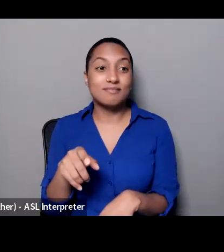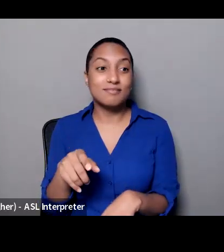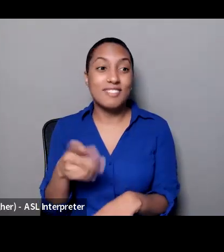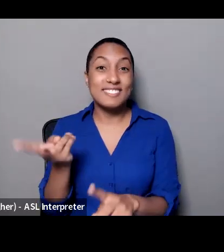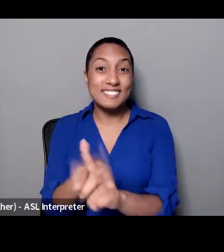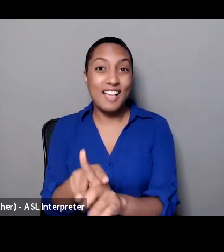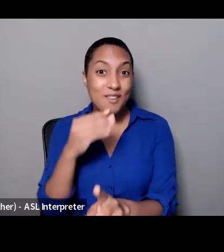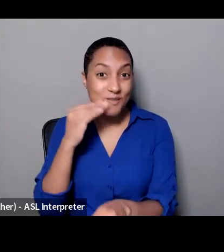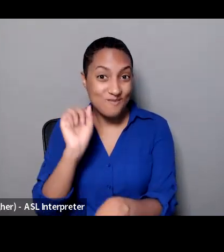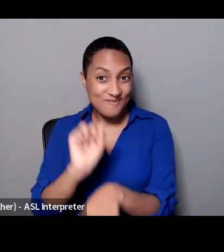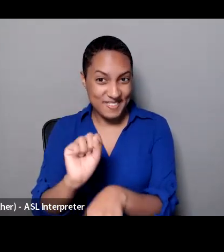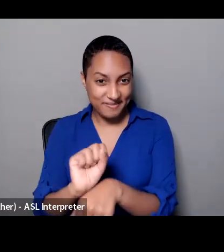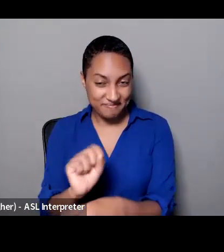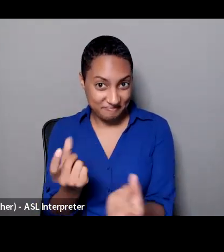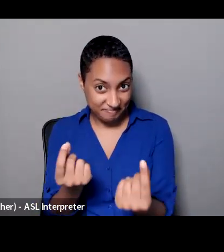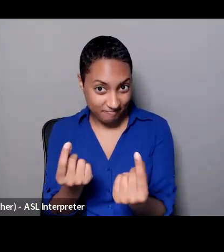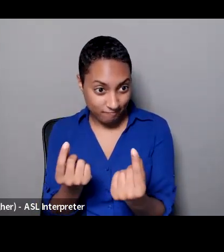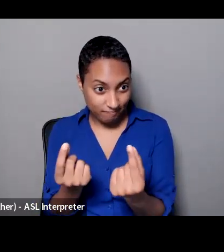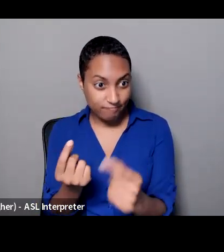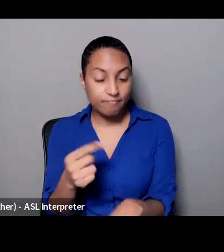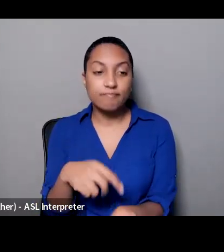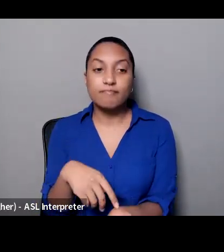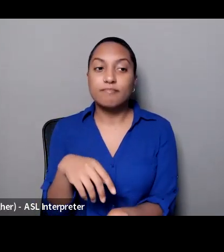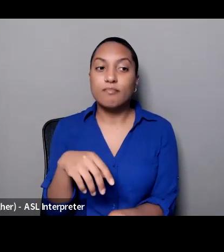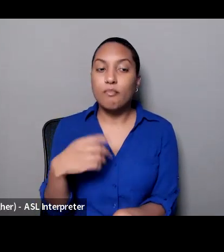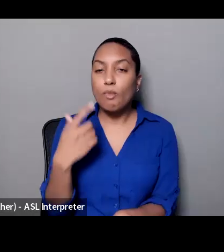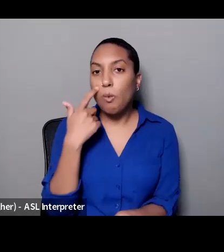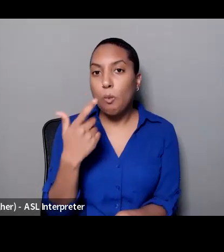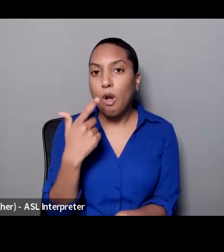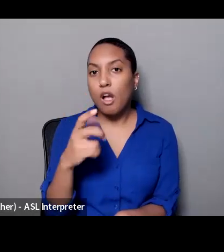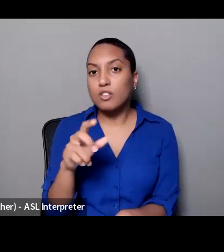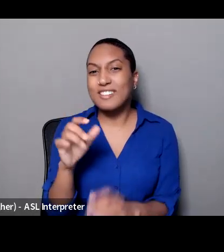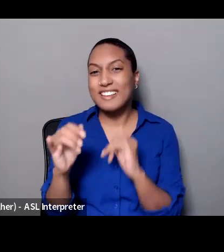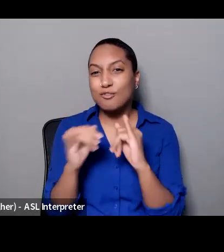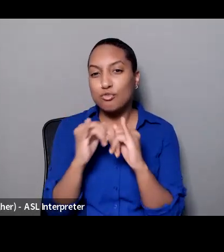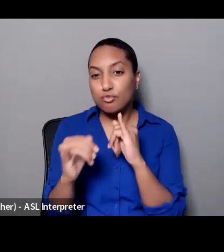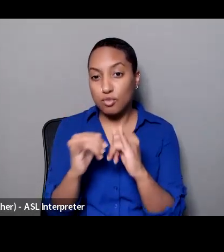video where Ed Roberts is interviewed